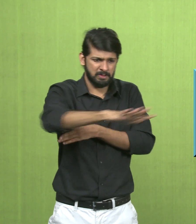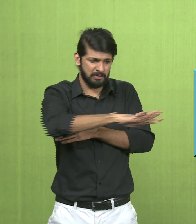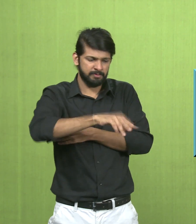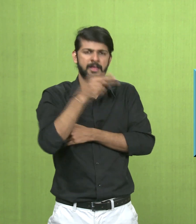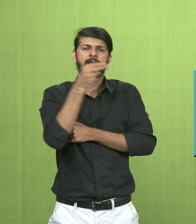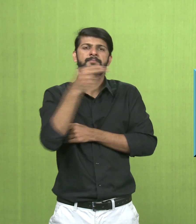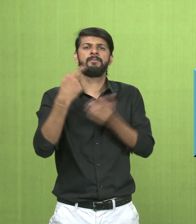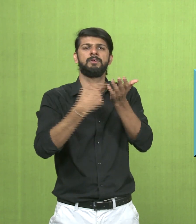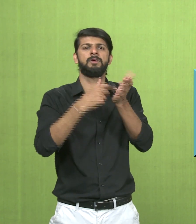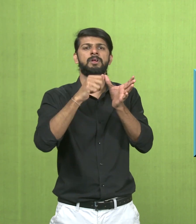rangoli,